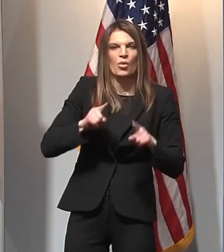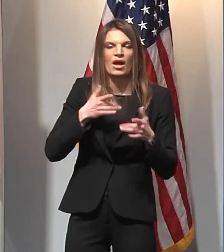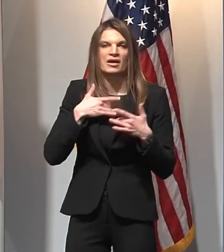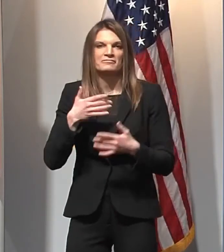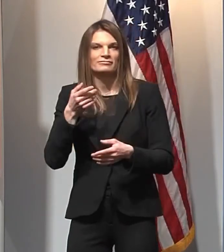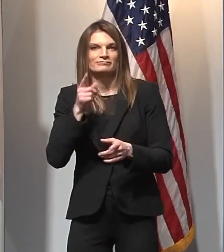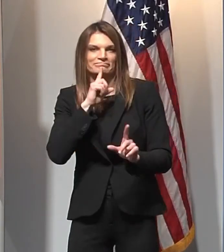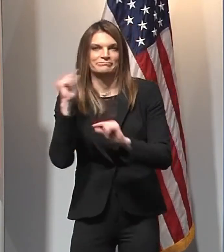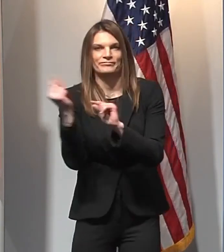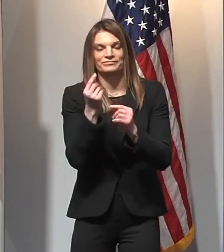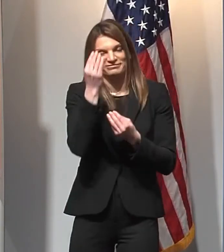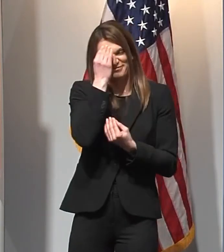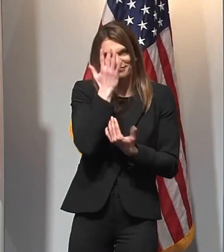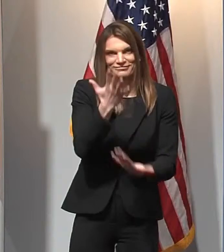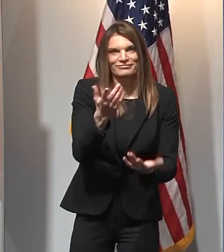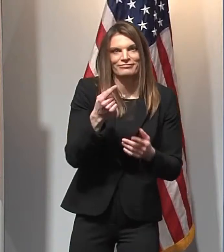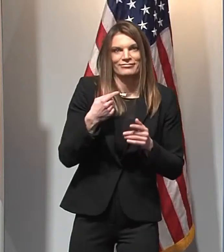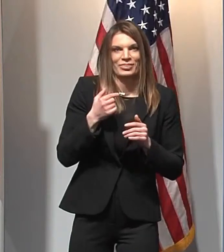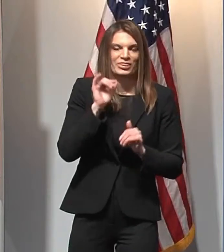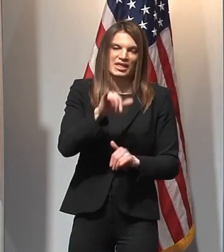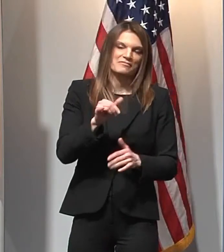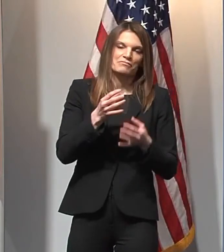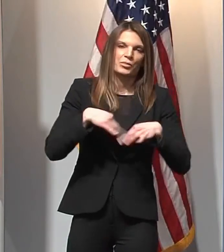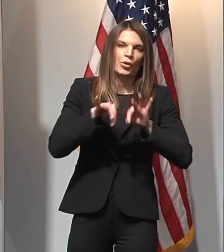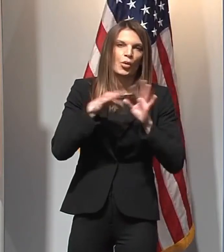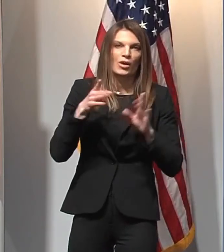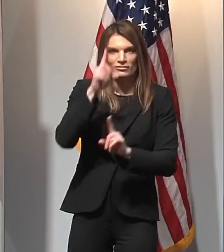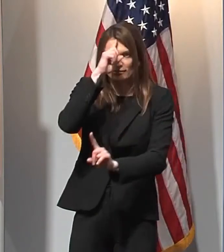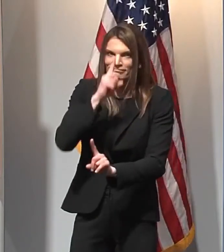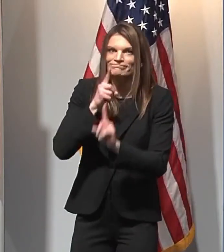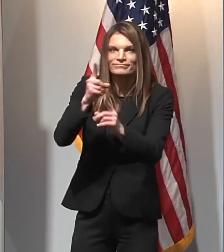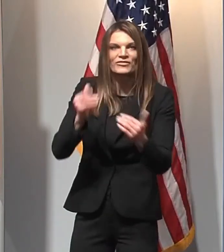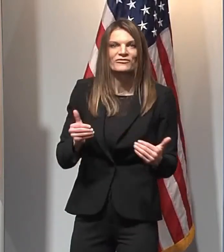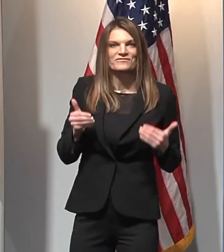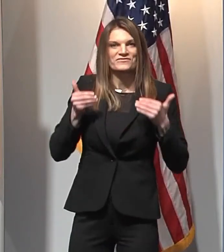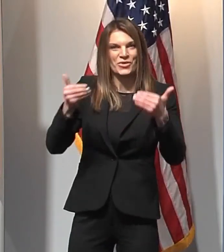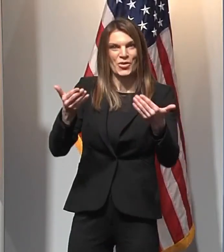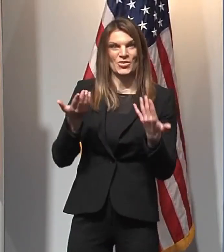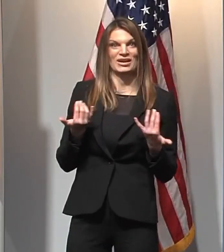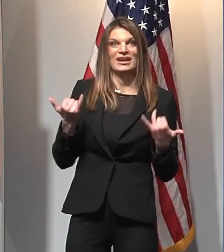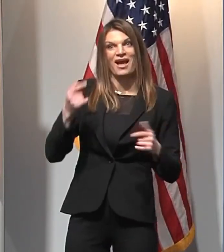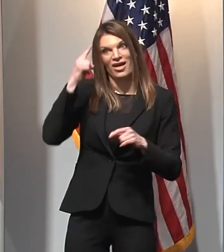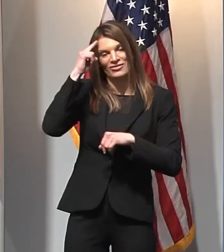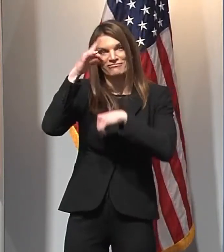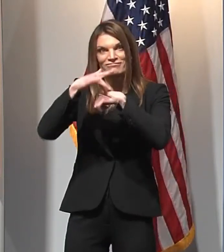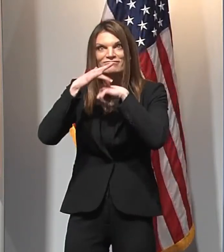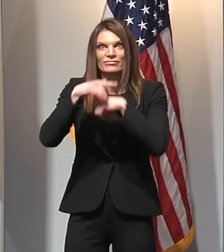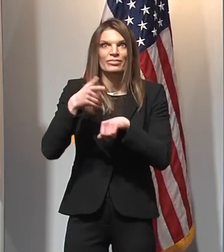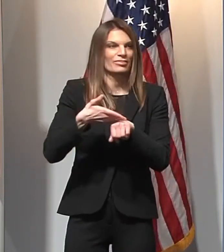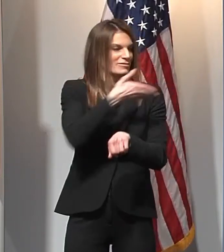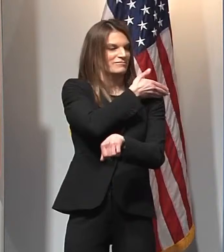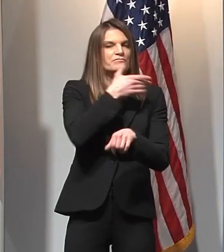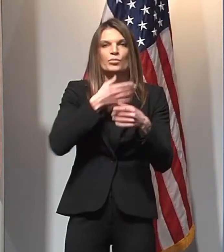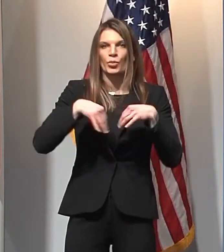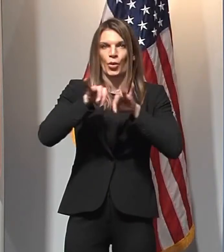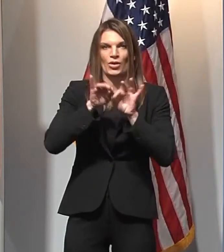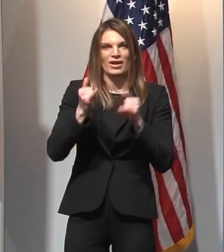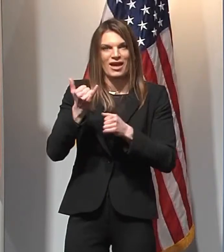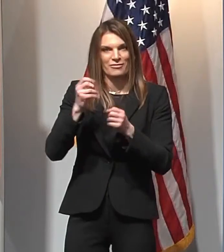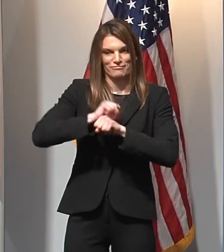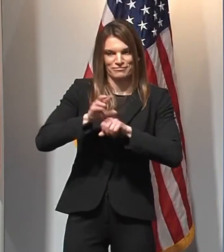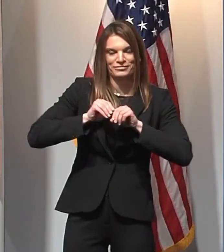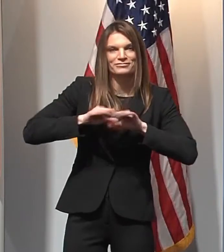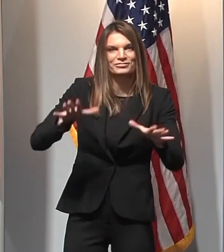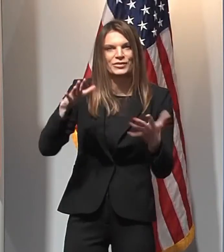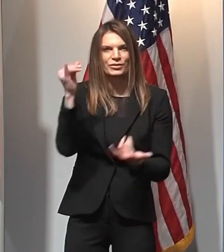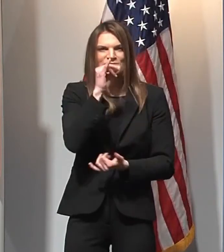that's their choice. They can continue looking backward, but we are going to stay focused on moving forward because we are still in the middle of a global pandemic. As Dr. J